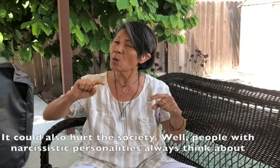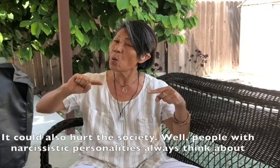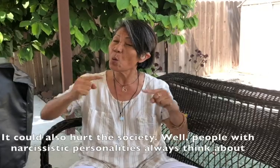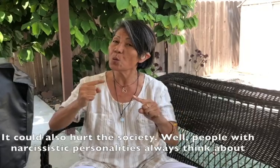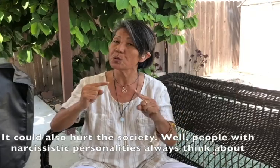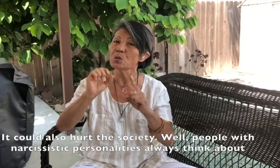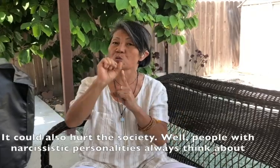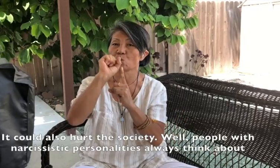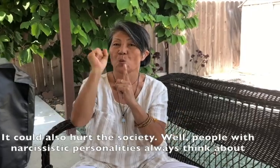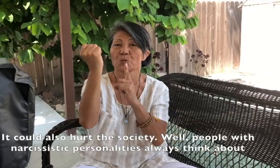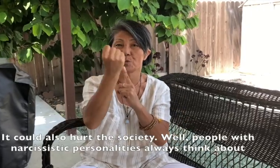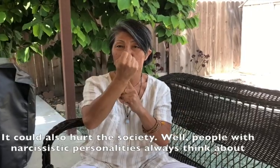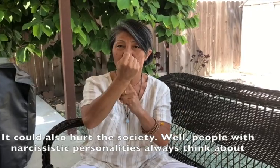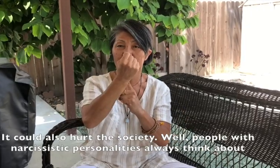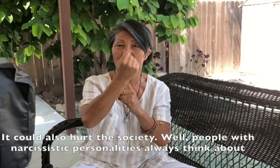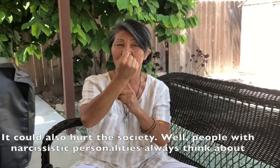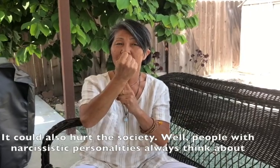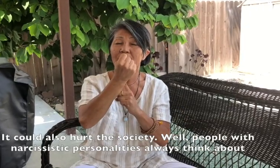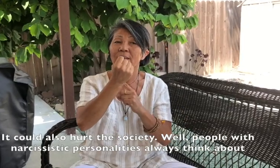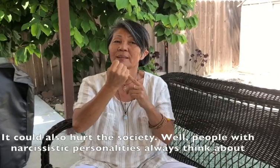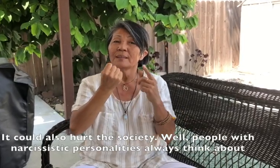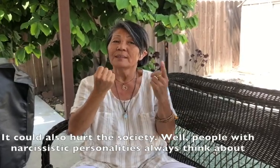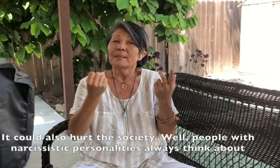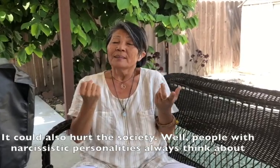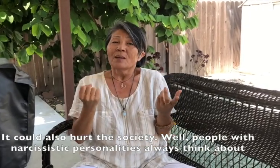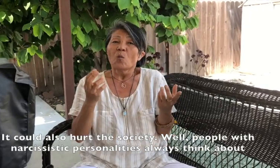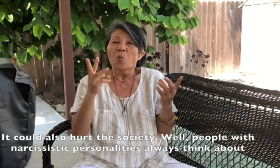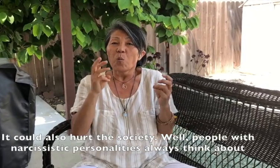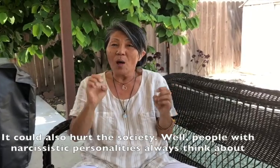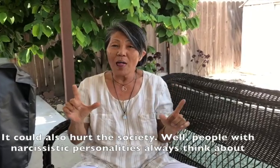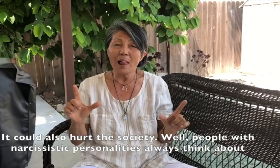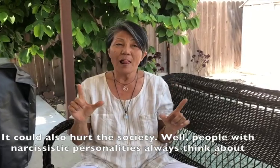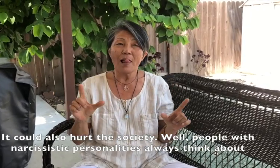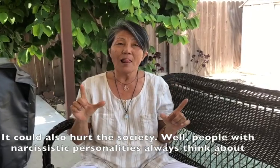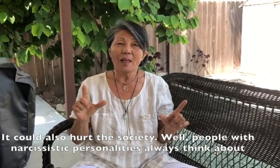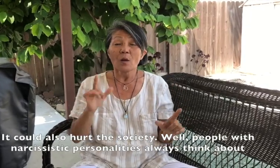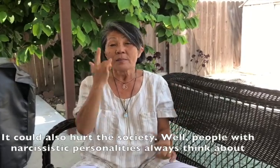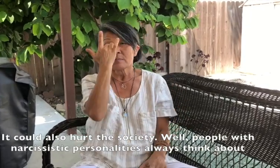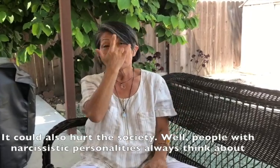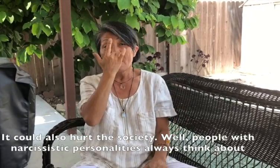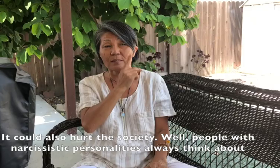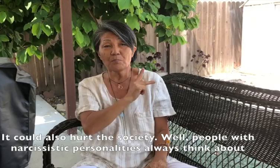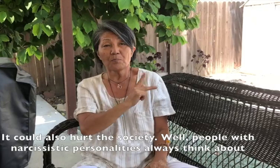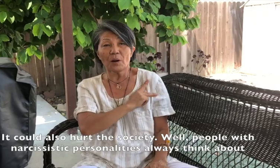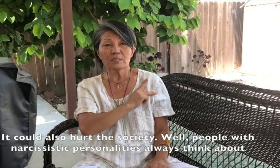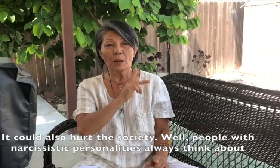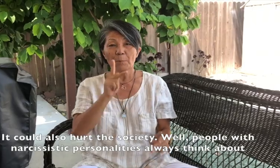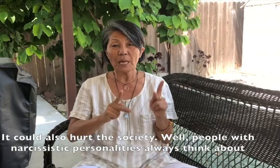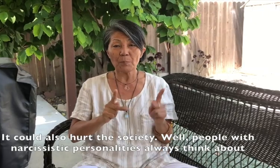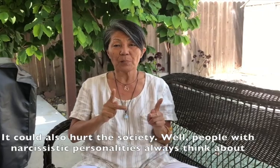And it could hurt the society. Well, people with narcissistic personalities always think